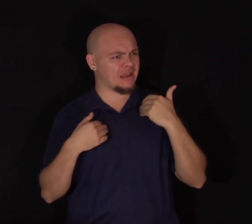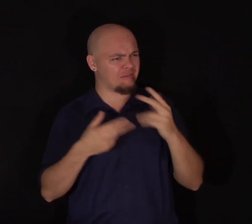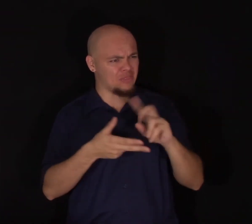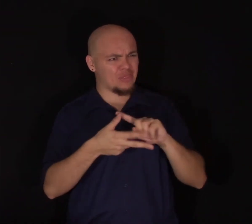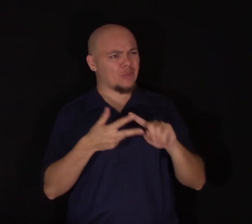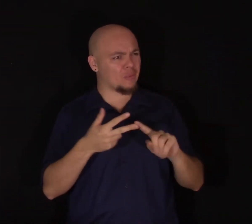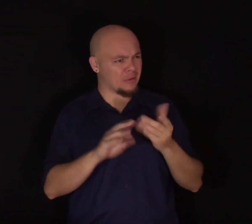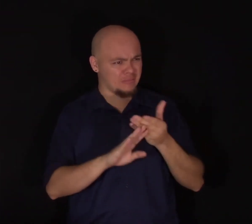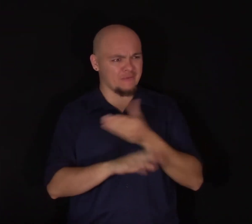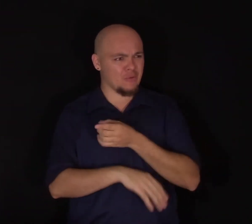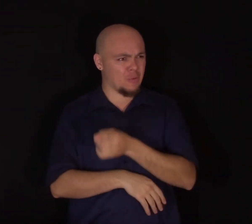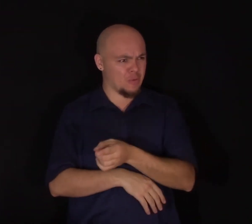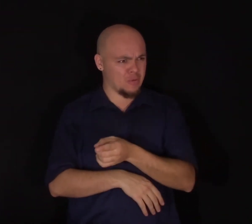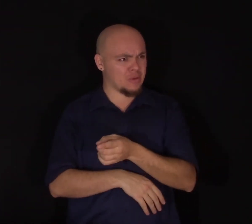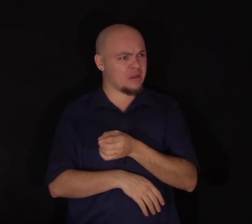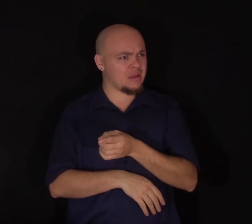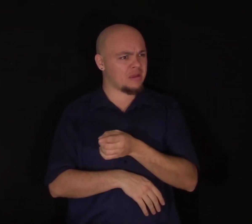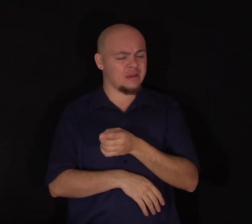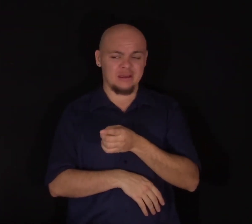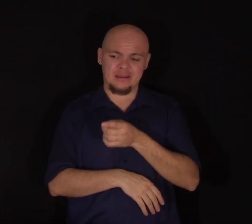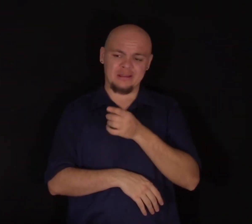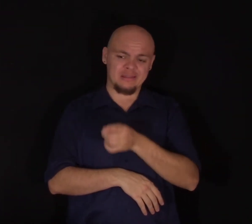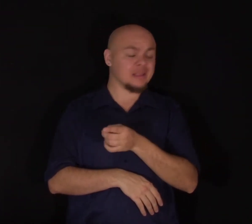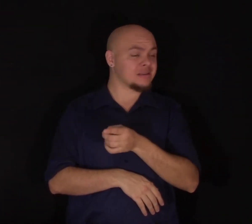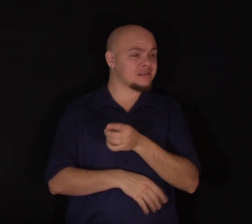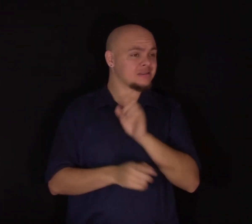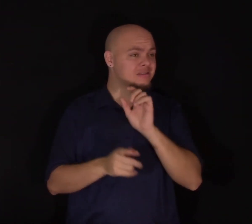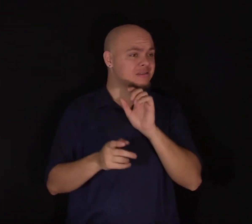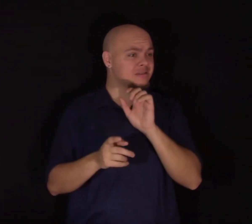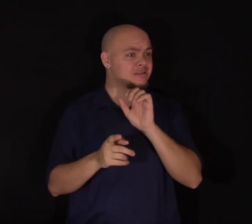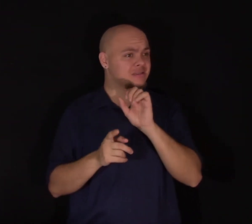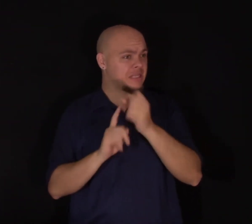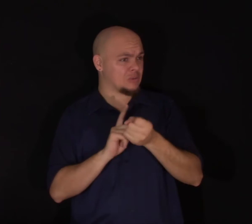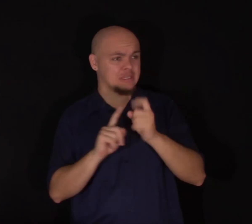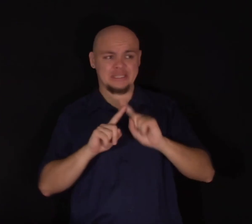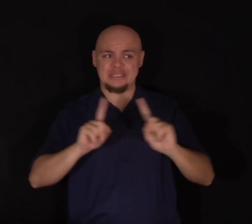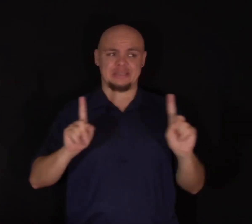her, and this was like nothing I had ever seen.